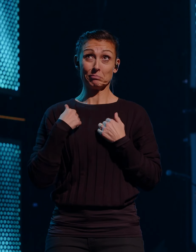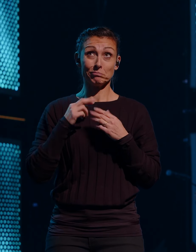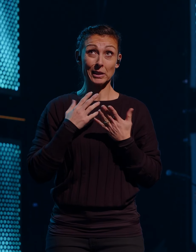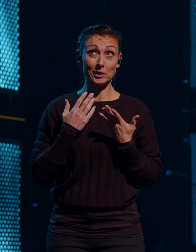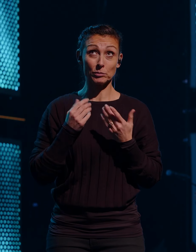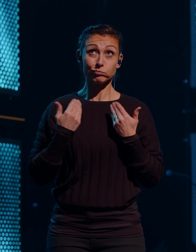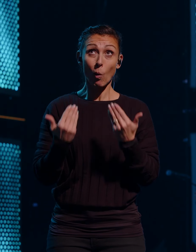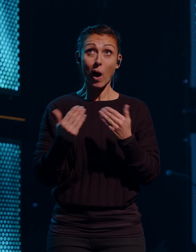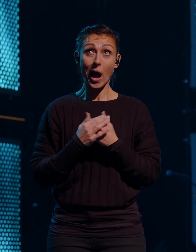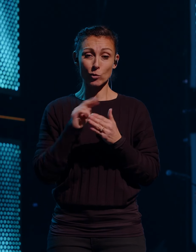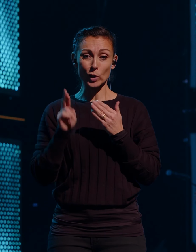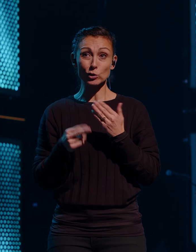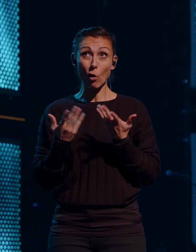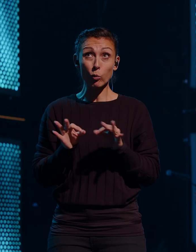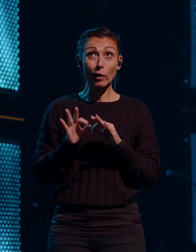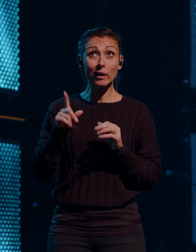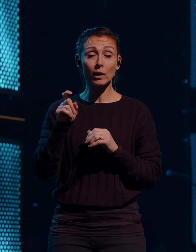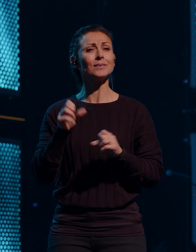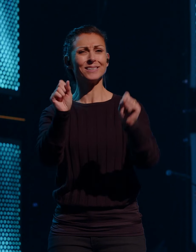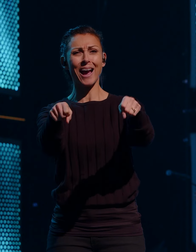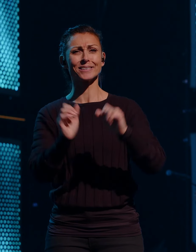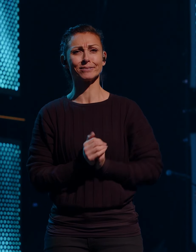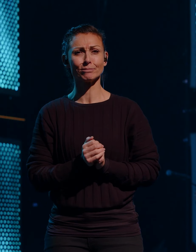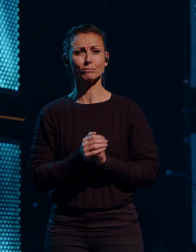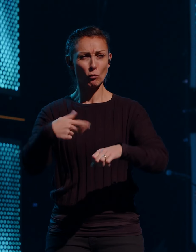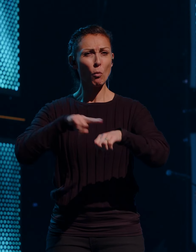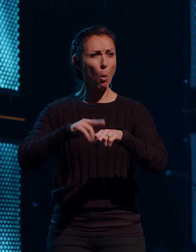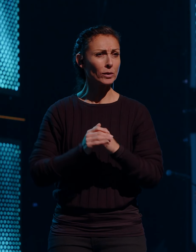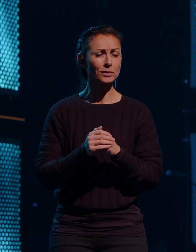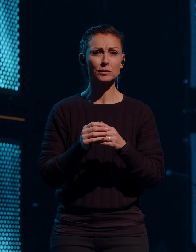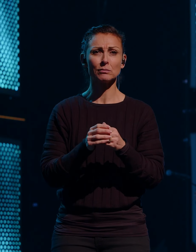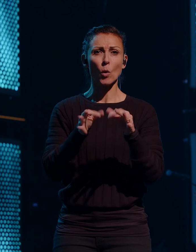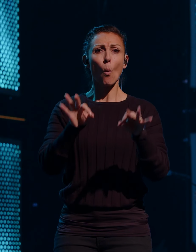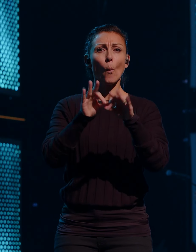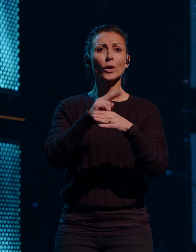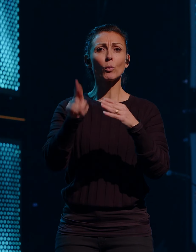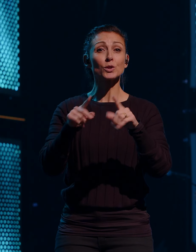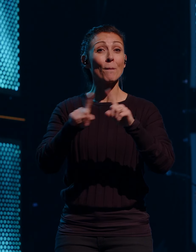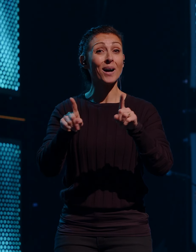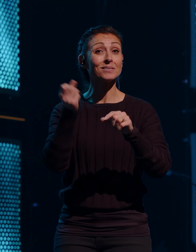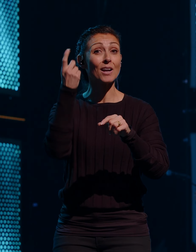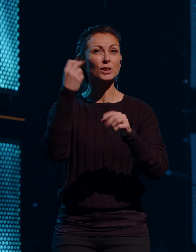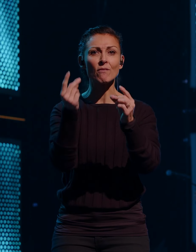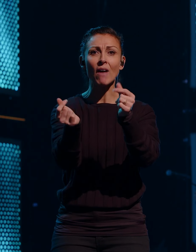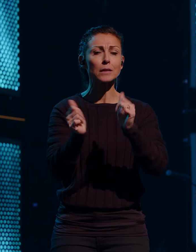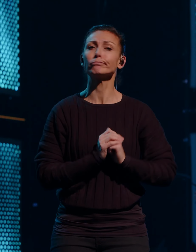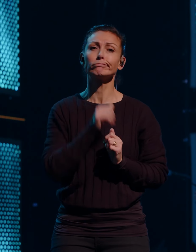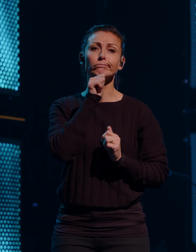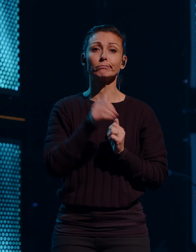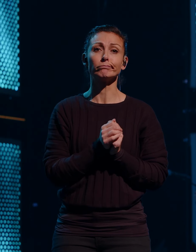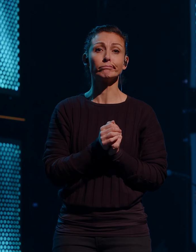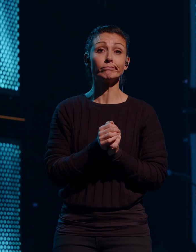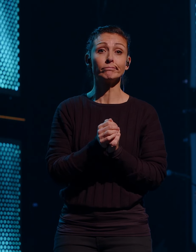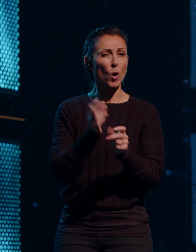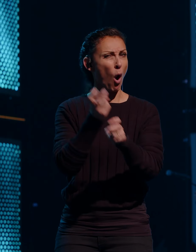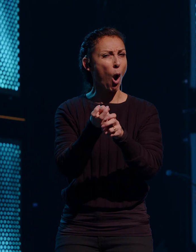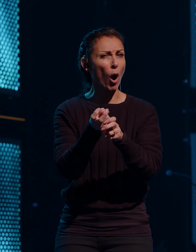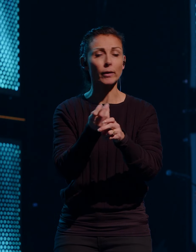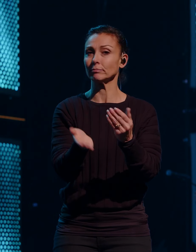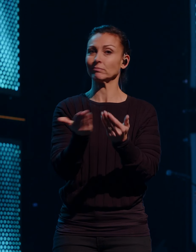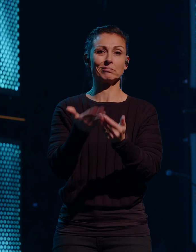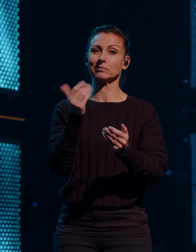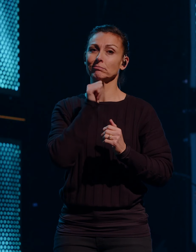worthy outcome. There will be. It just may take some time. It's not going to be easy. It may be hard, but it's